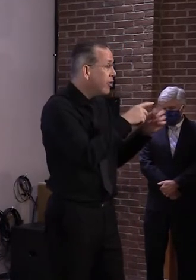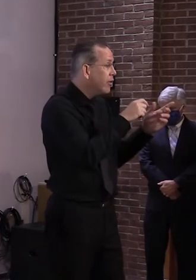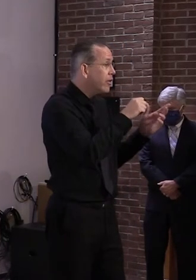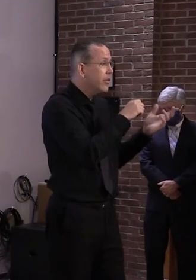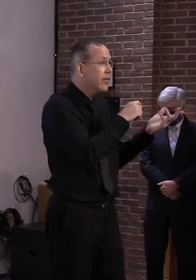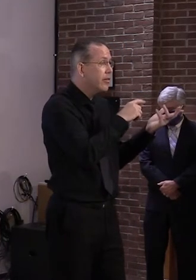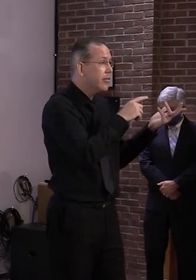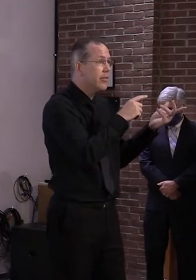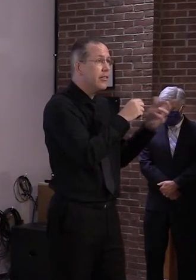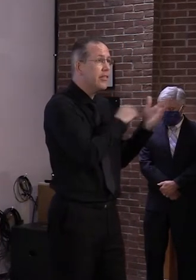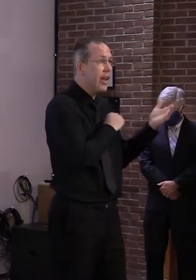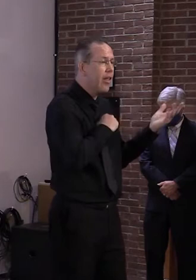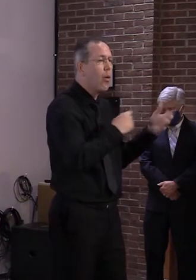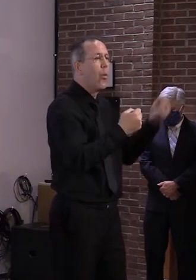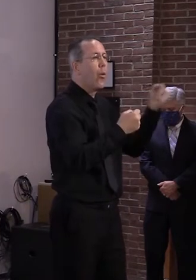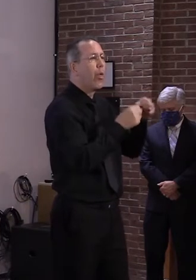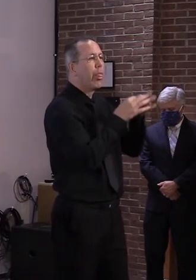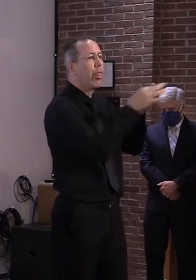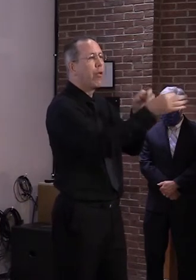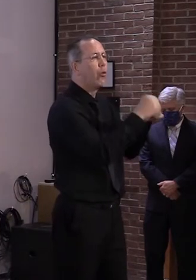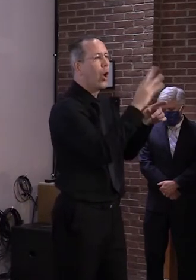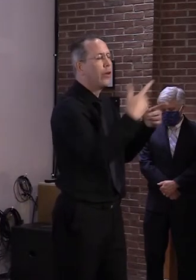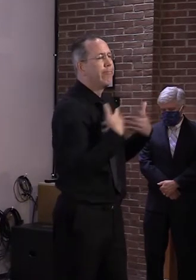I was also curious as to whether